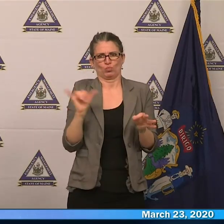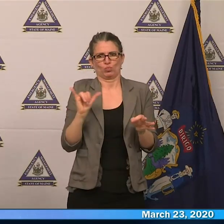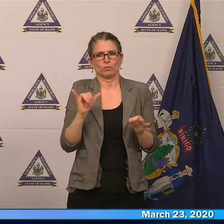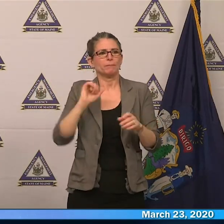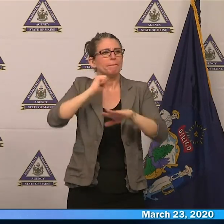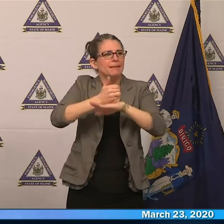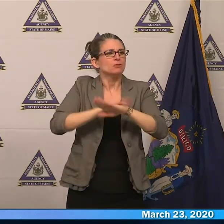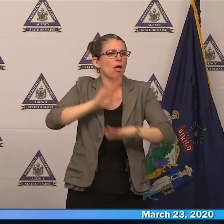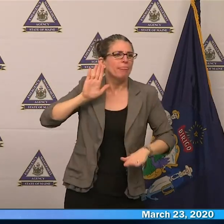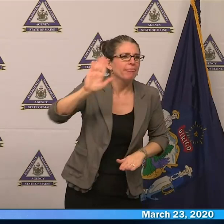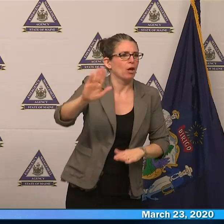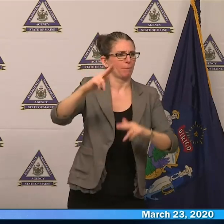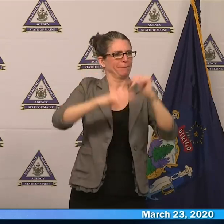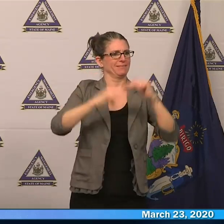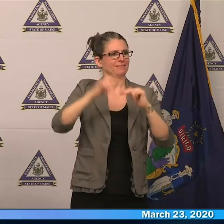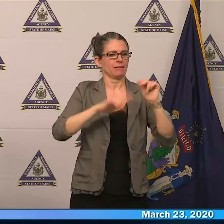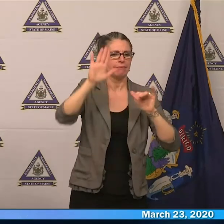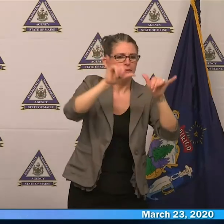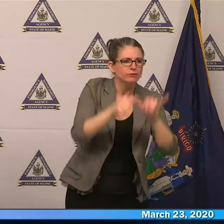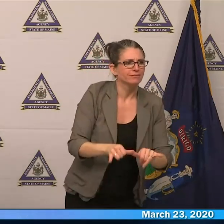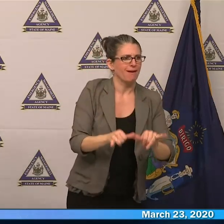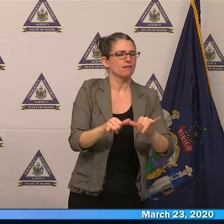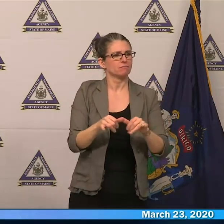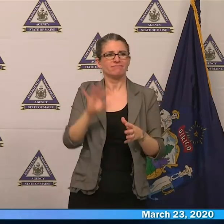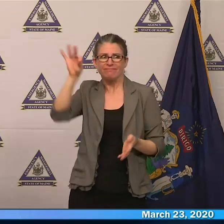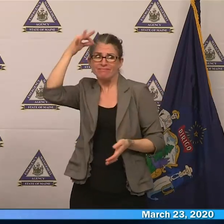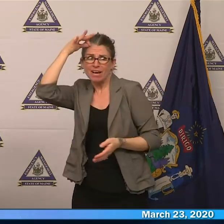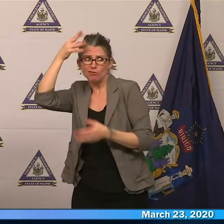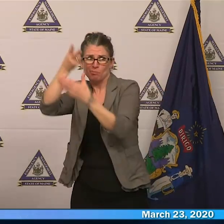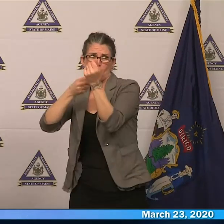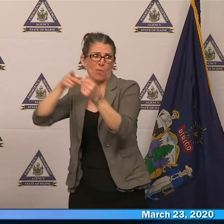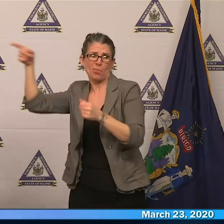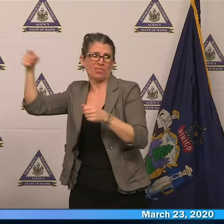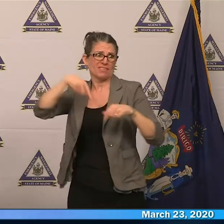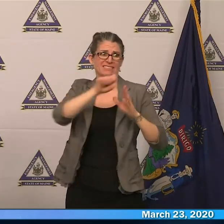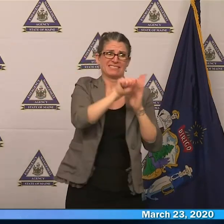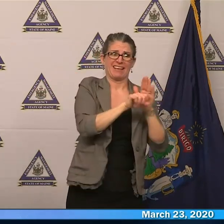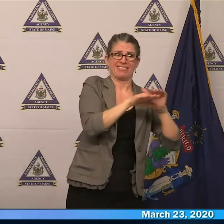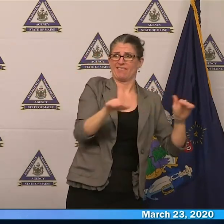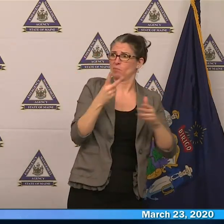So I'm going to go over to Kevin and then back over here. Kevin.